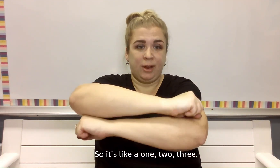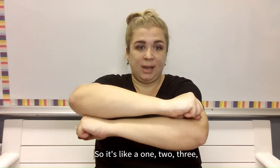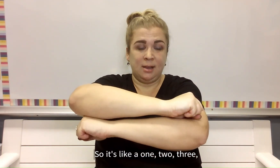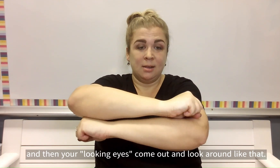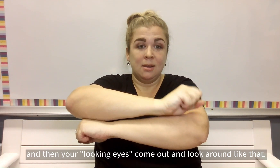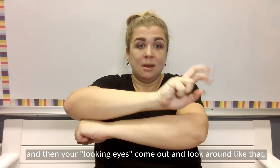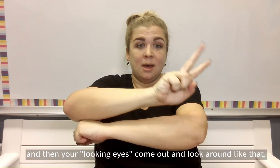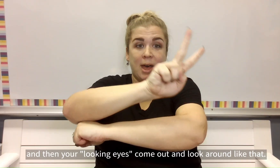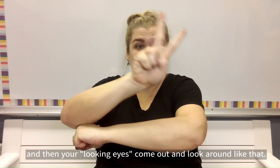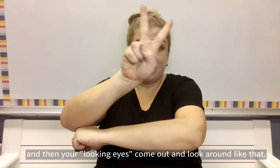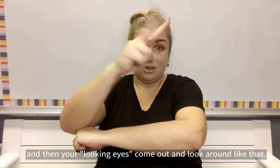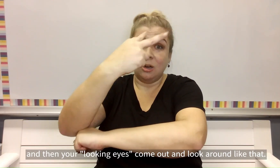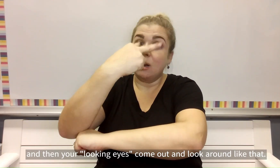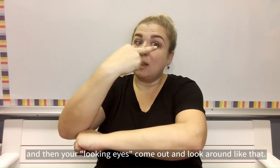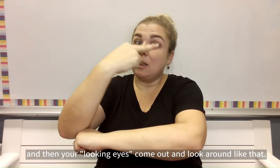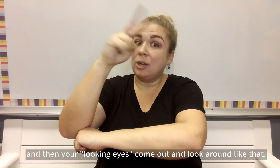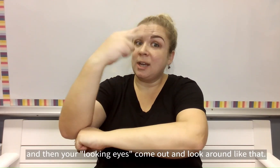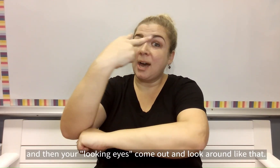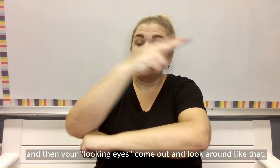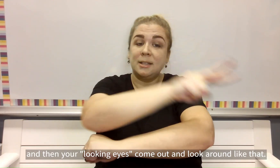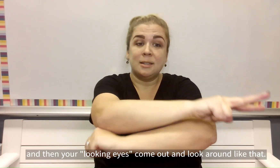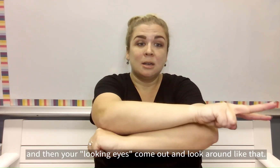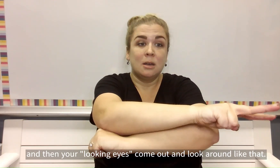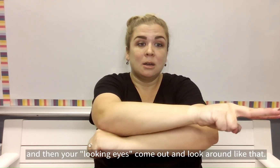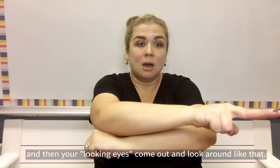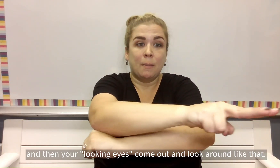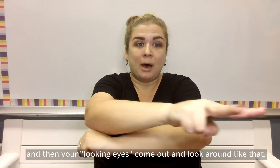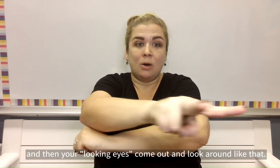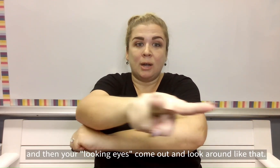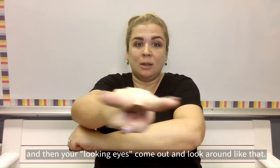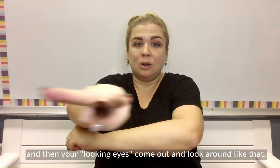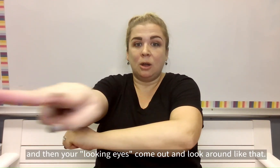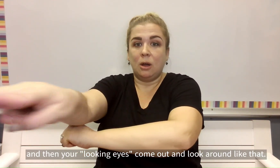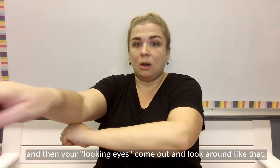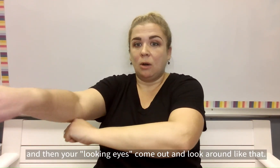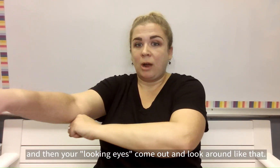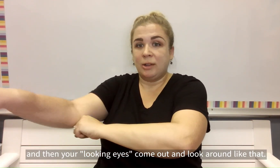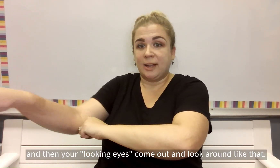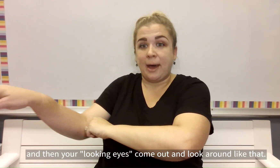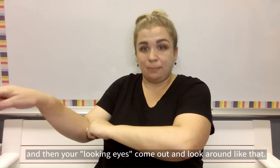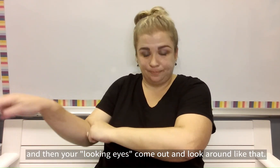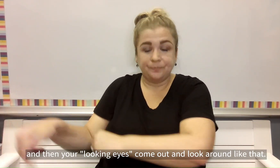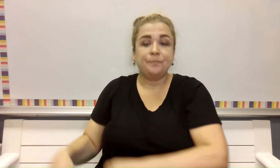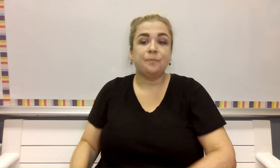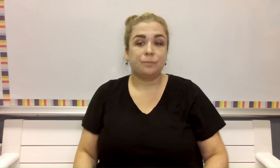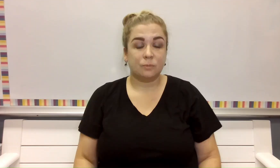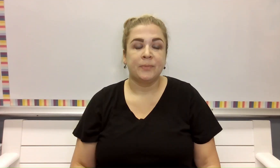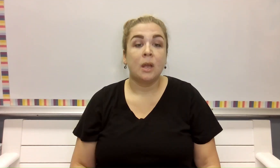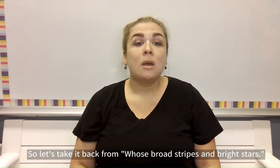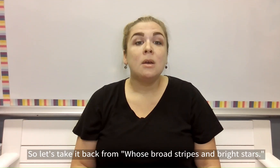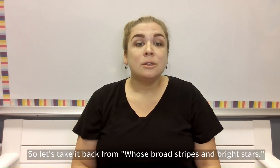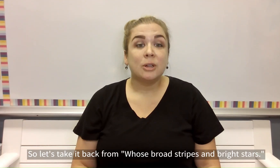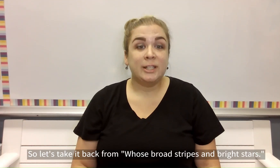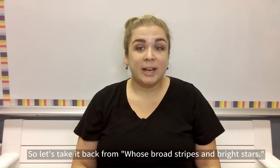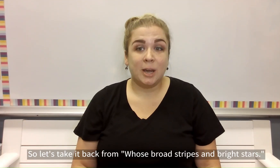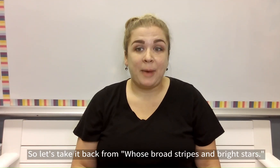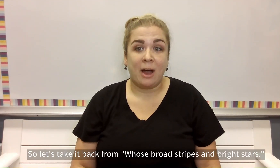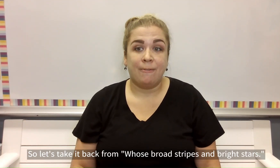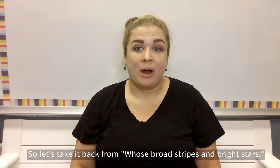3, and then your looking eyes come out and look around like that. So let's take it back